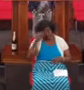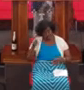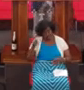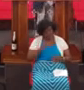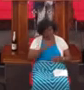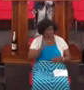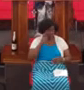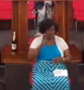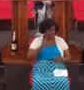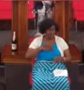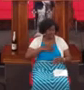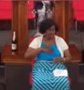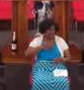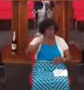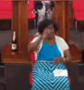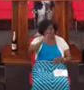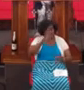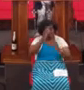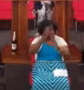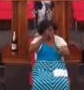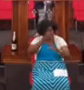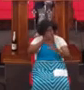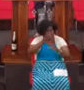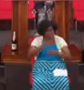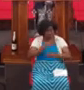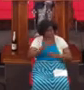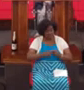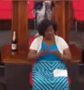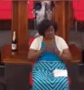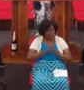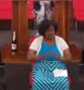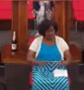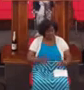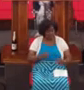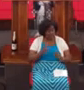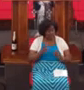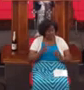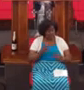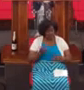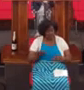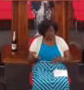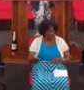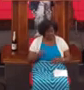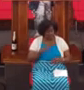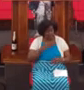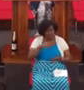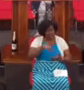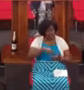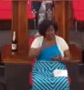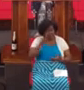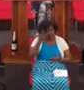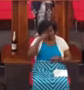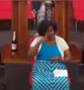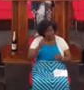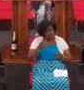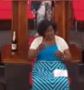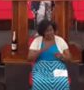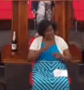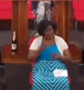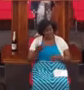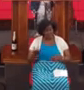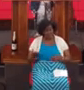please God the Father. And so we acquire many of things. We don't stand up for many of